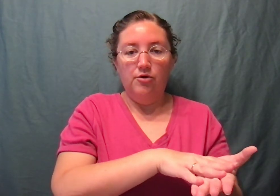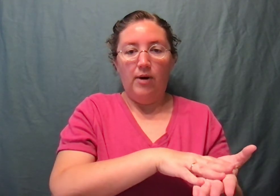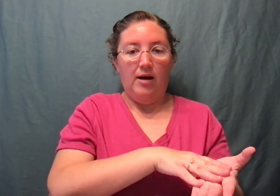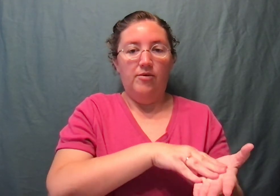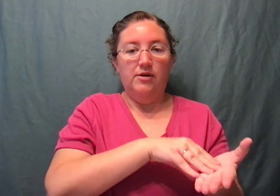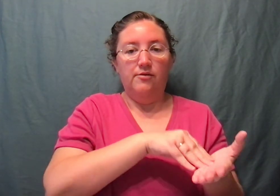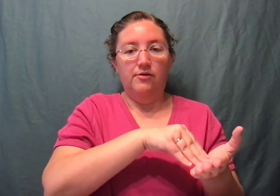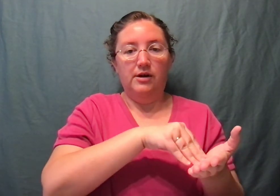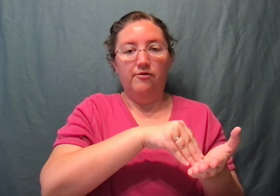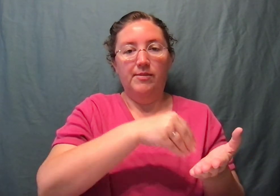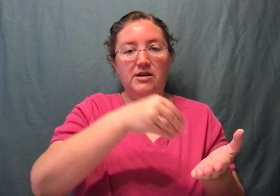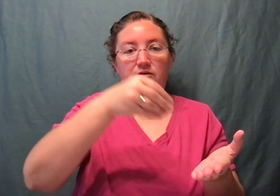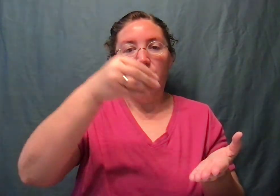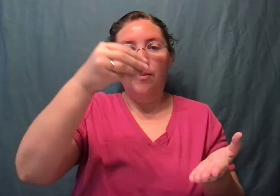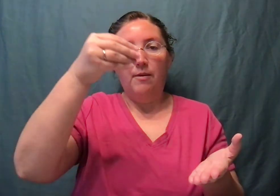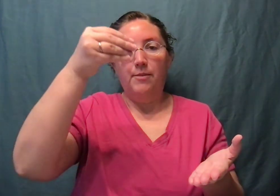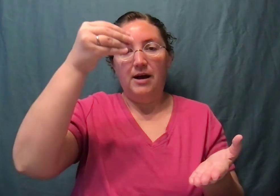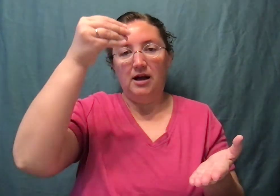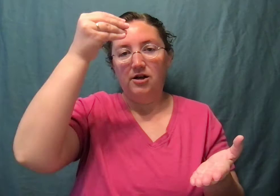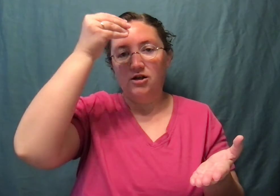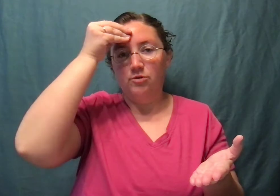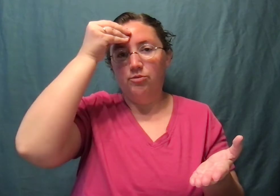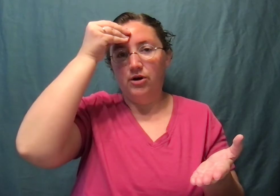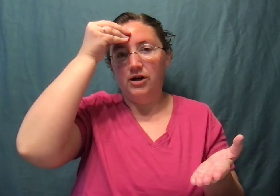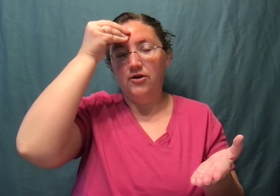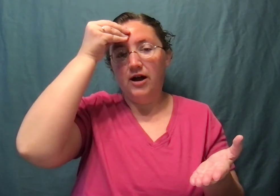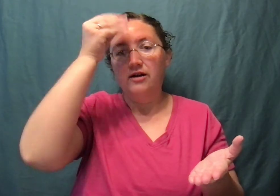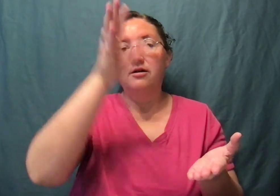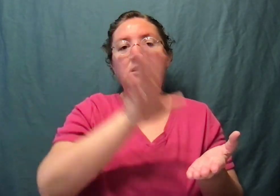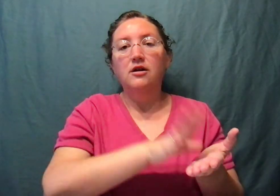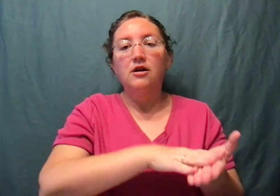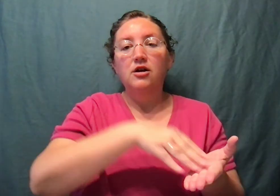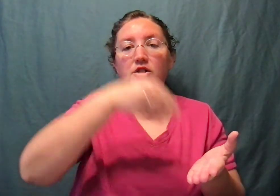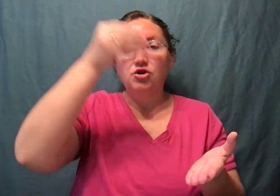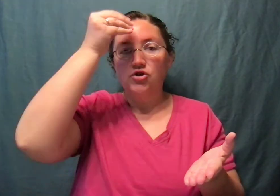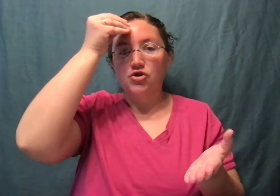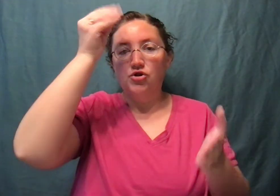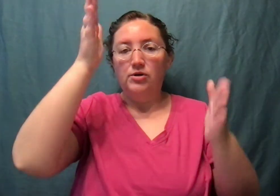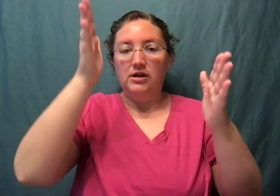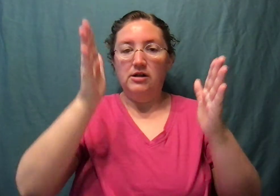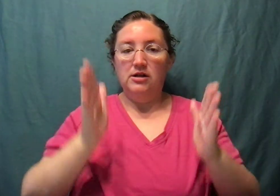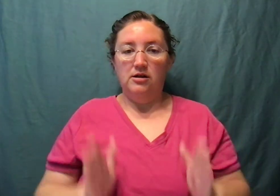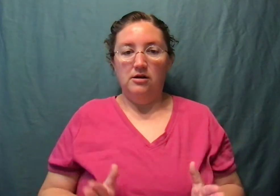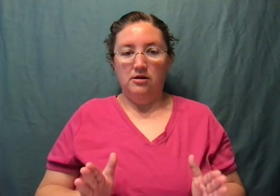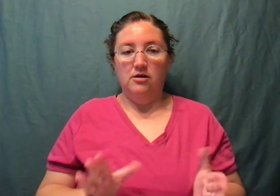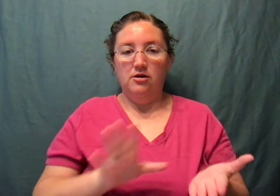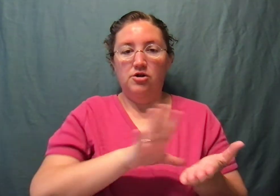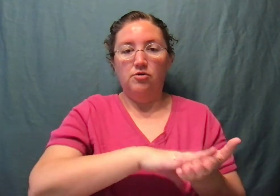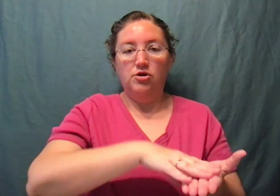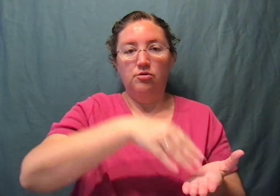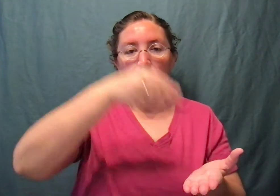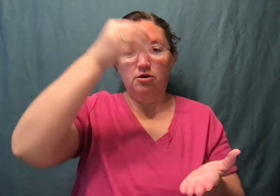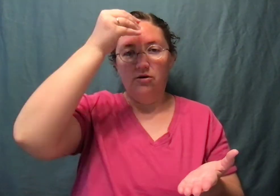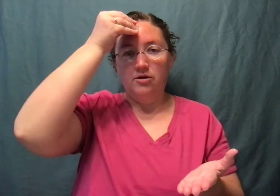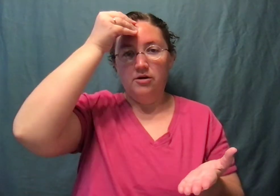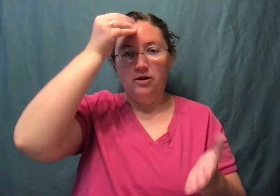grab information from the page and you put it in your head. Student. So to learn, and